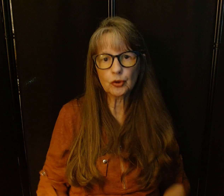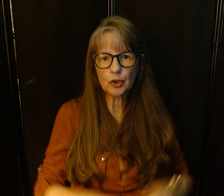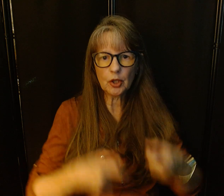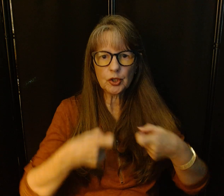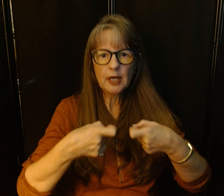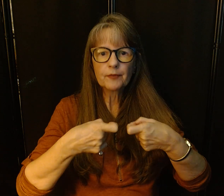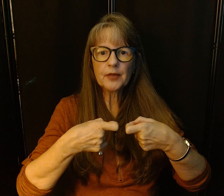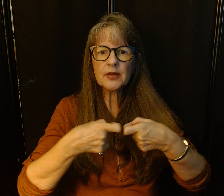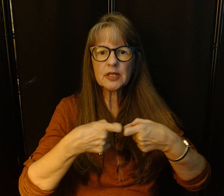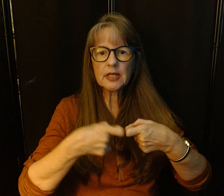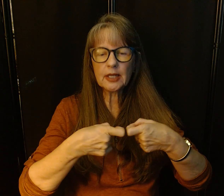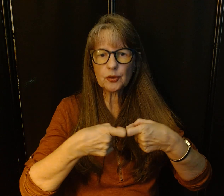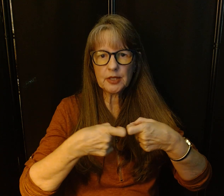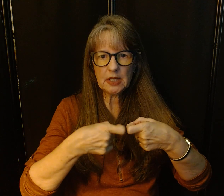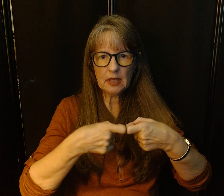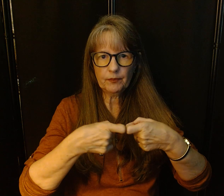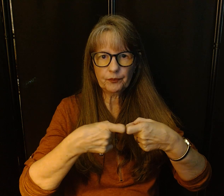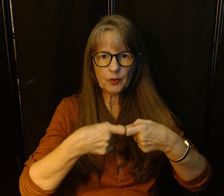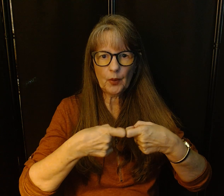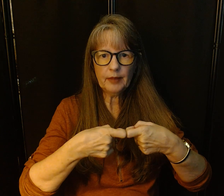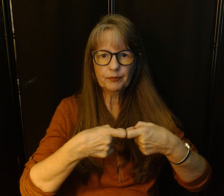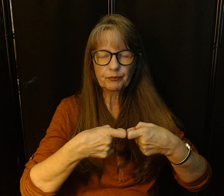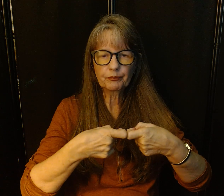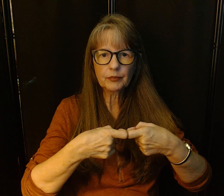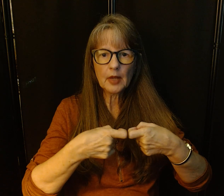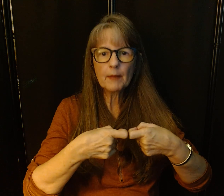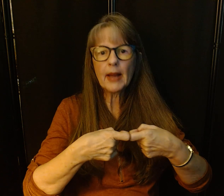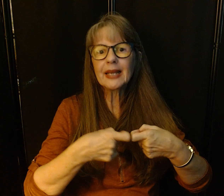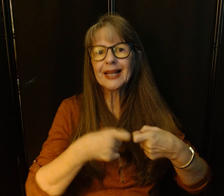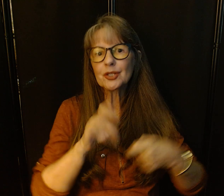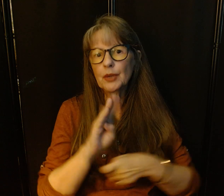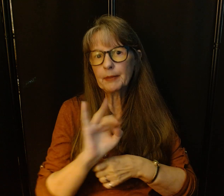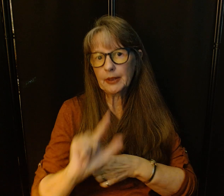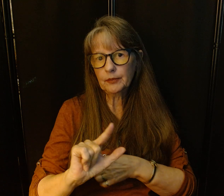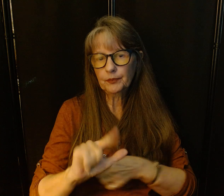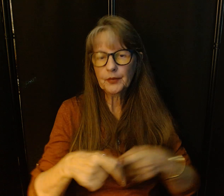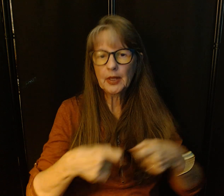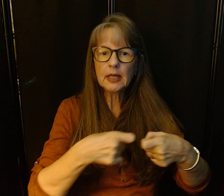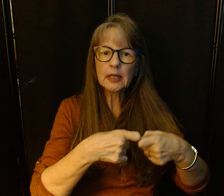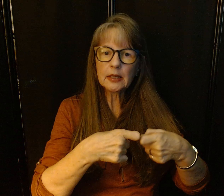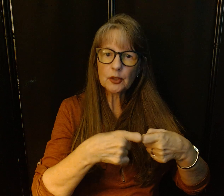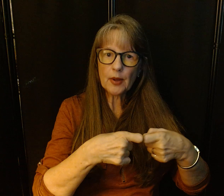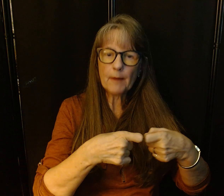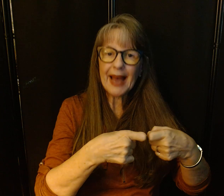charge, and this is electricity, right? My electric bill, battery,